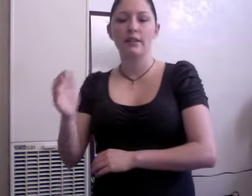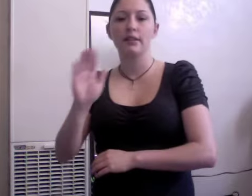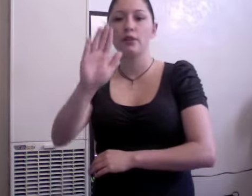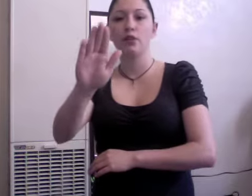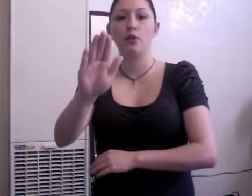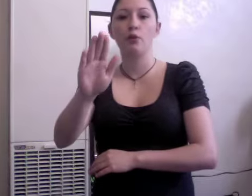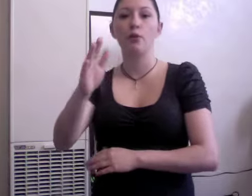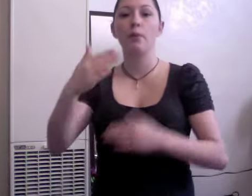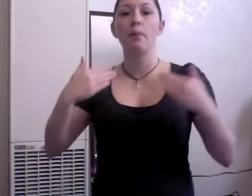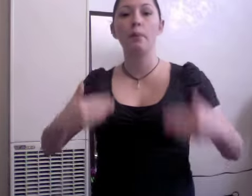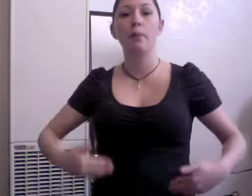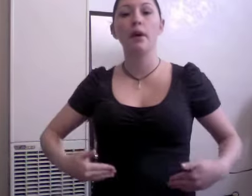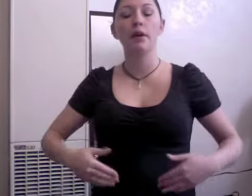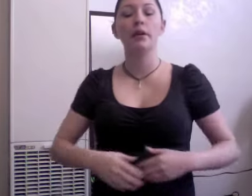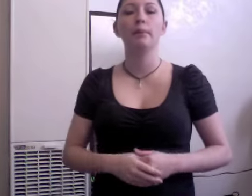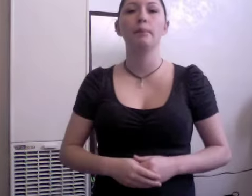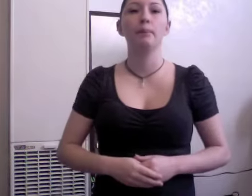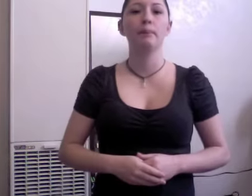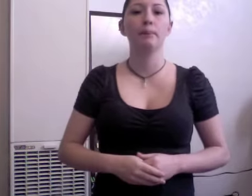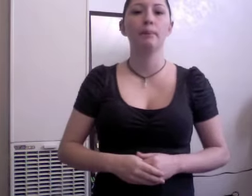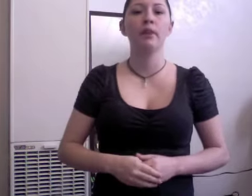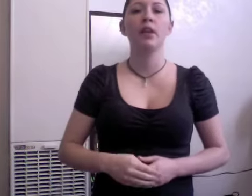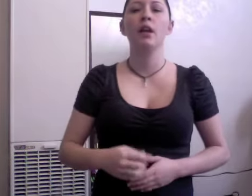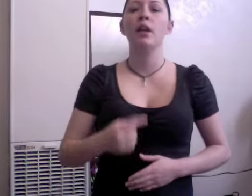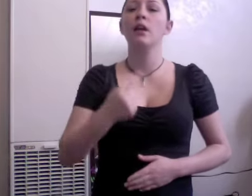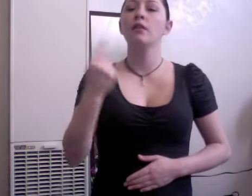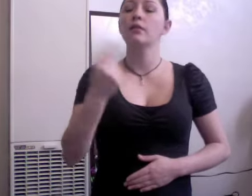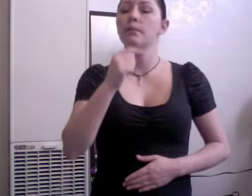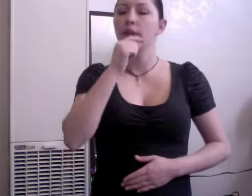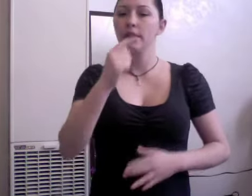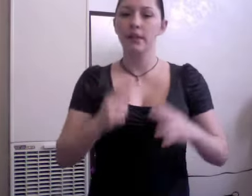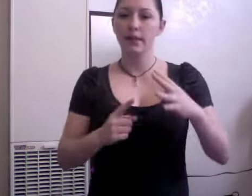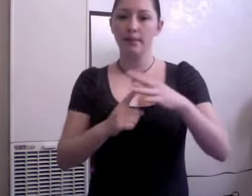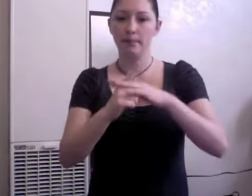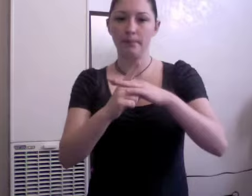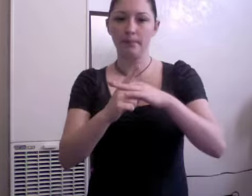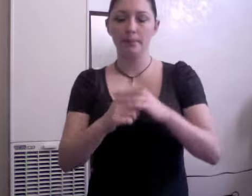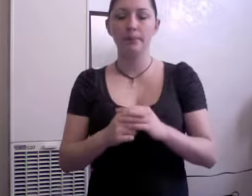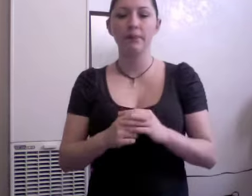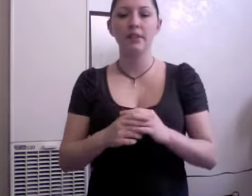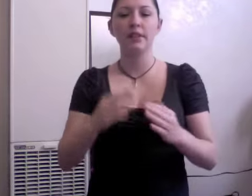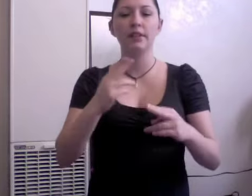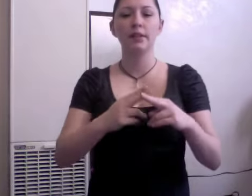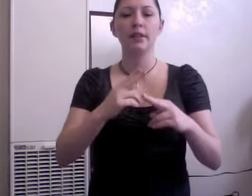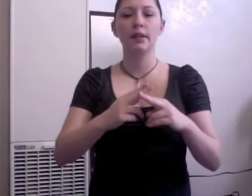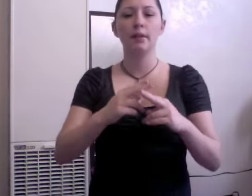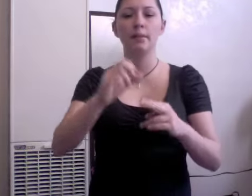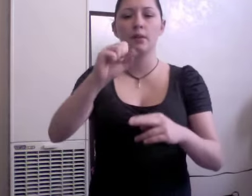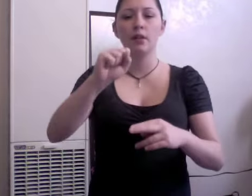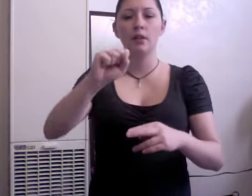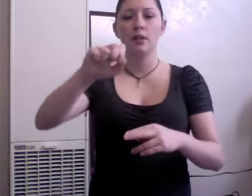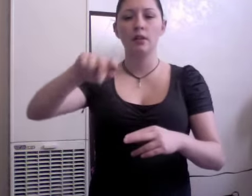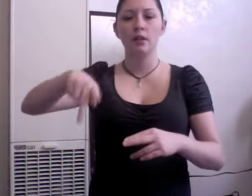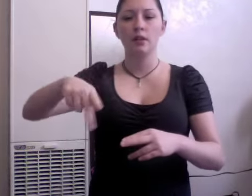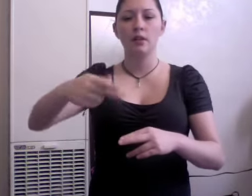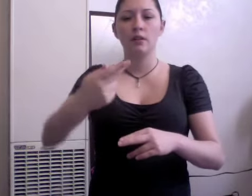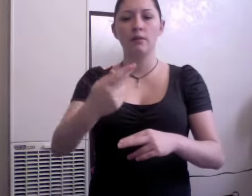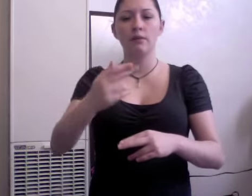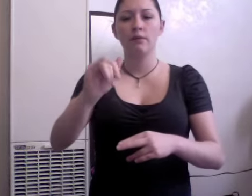Now, a structure that I haven't been mentioning along the way are called sphincters, right? And these are muscles that are located around a tube.